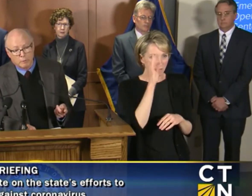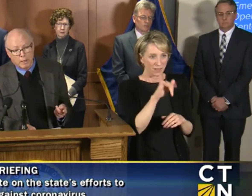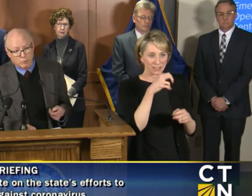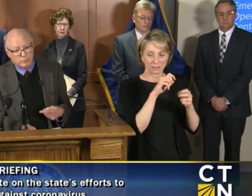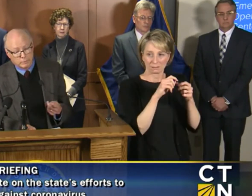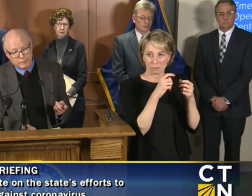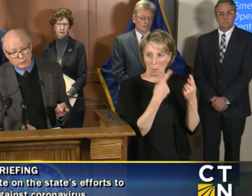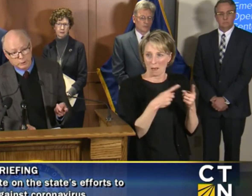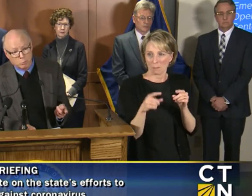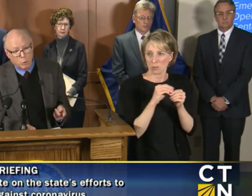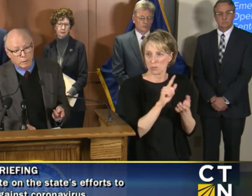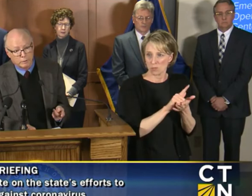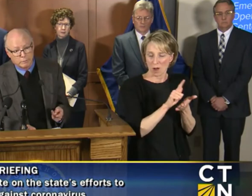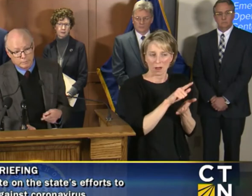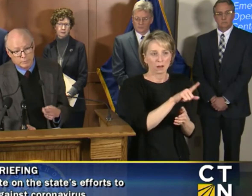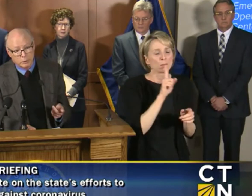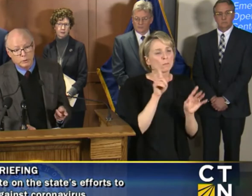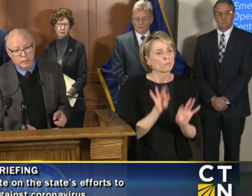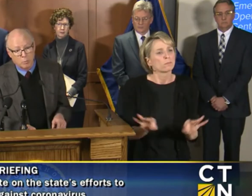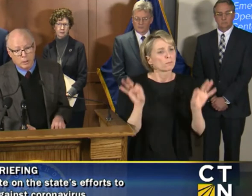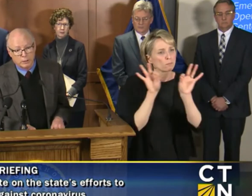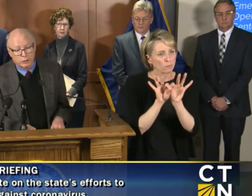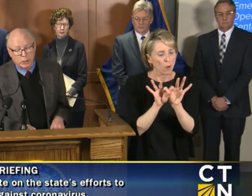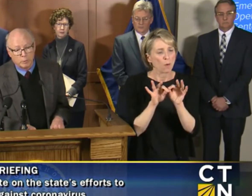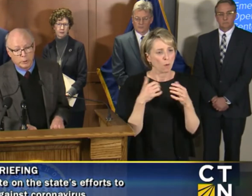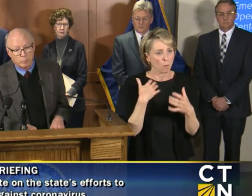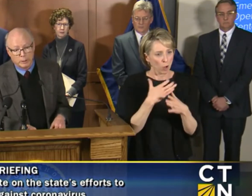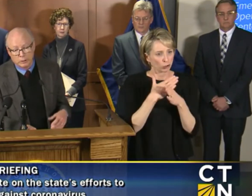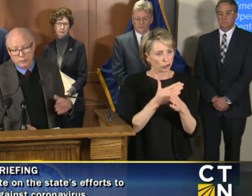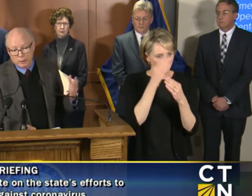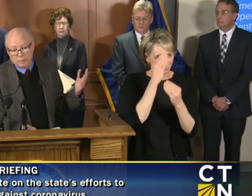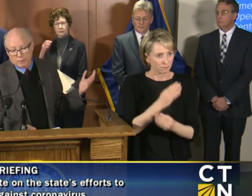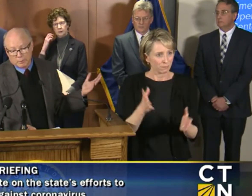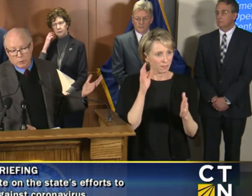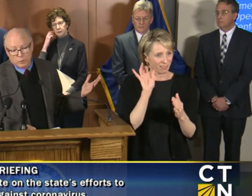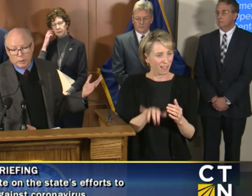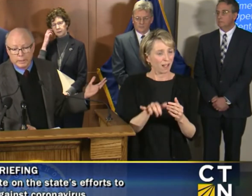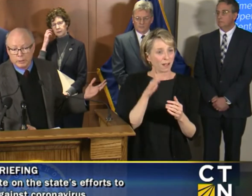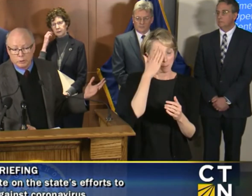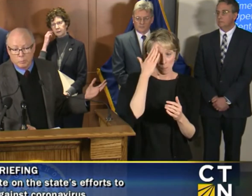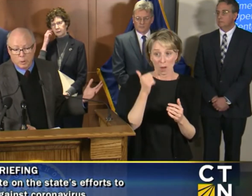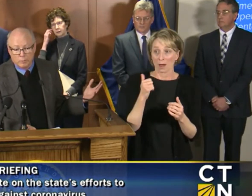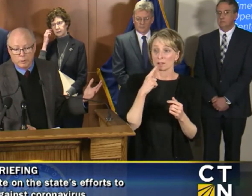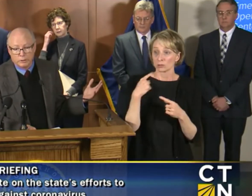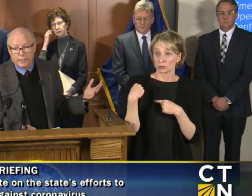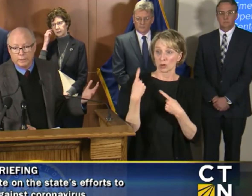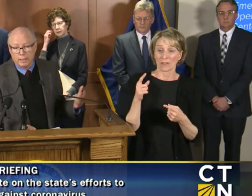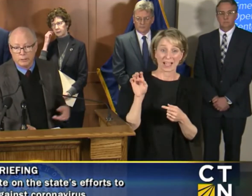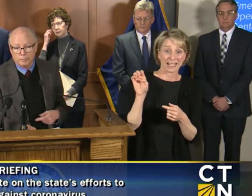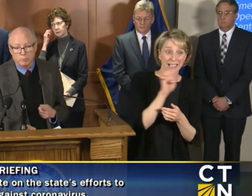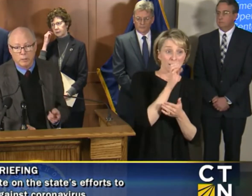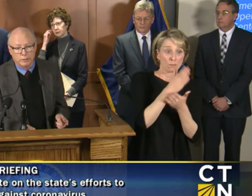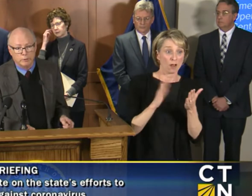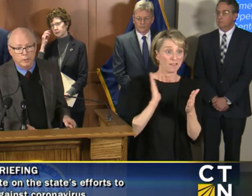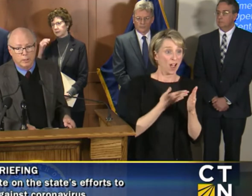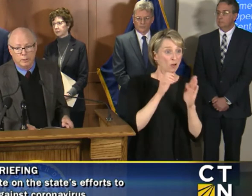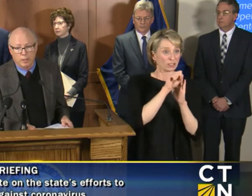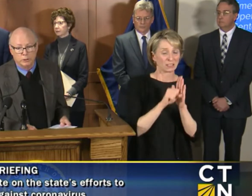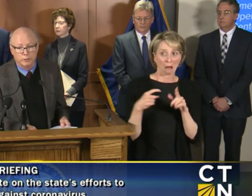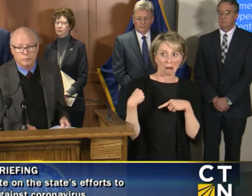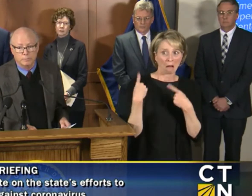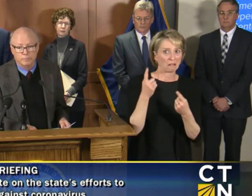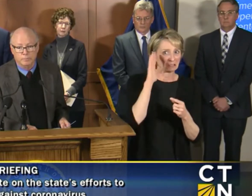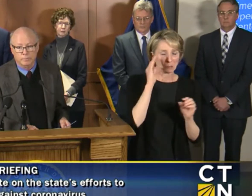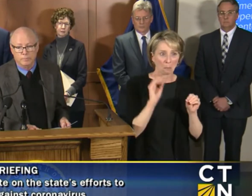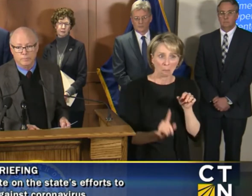this is important news that I wanted to share with you because so far the eastern part of our state has been relatively